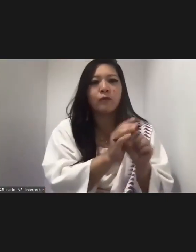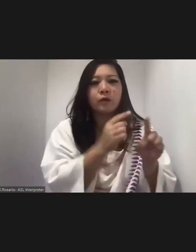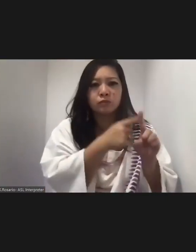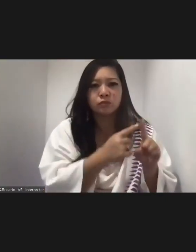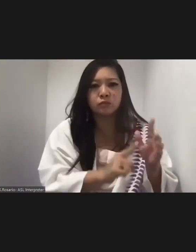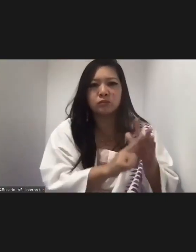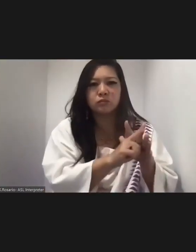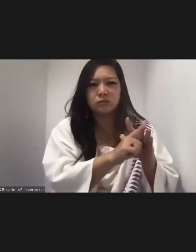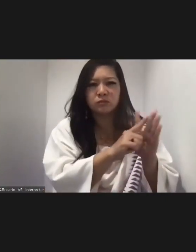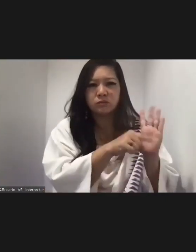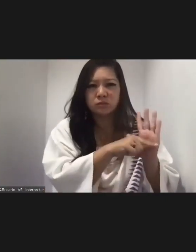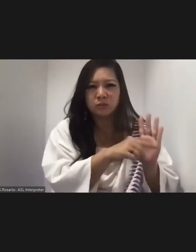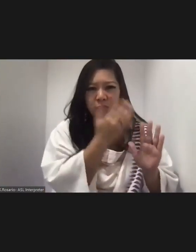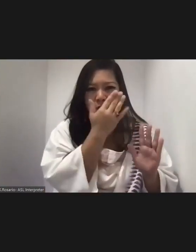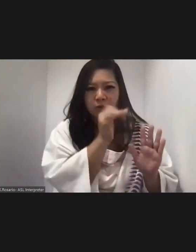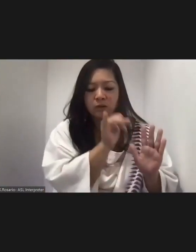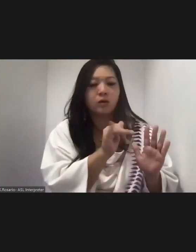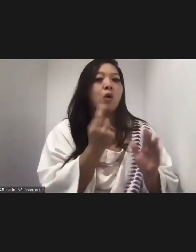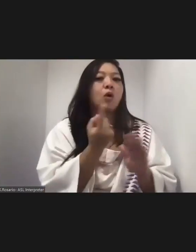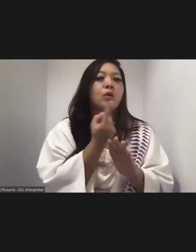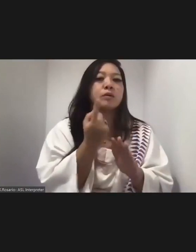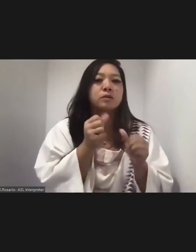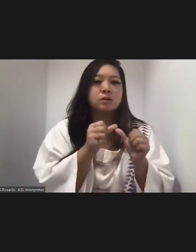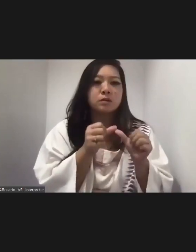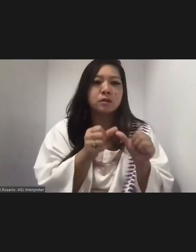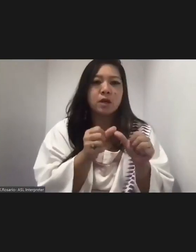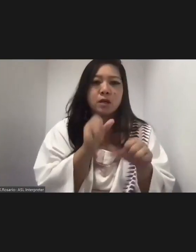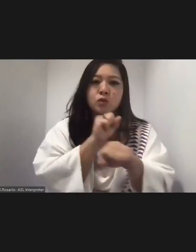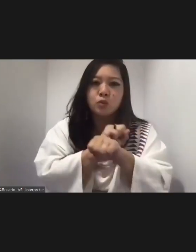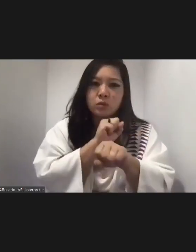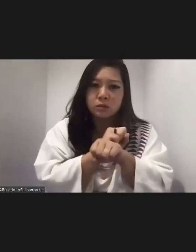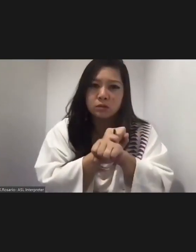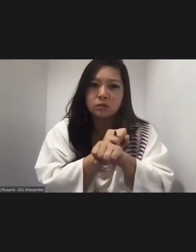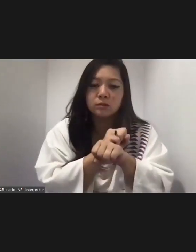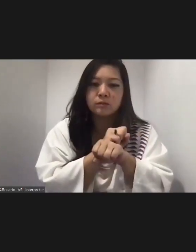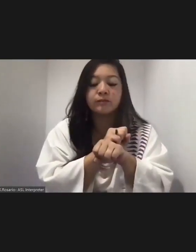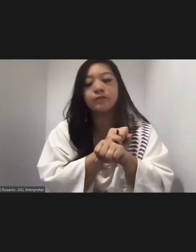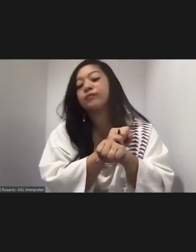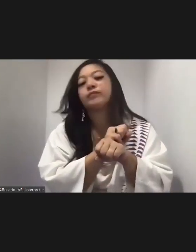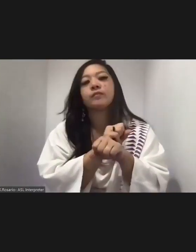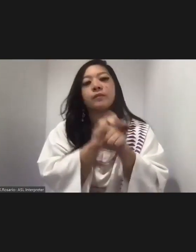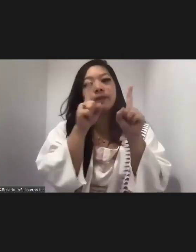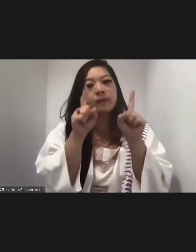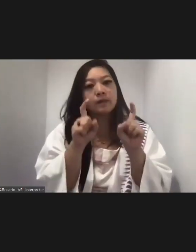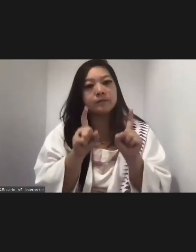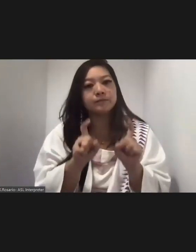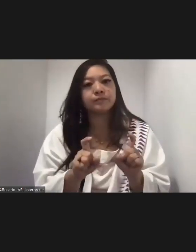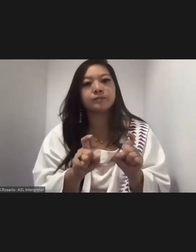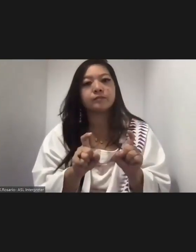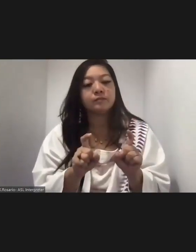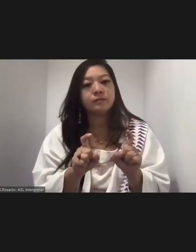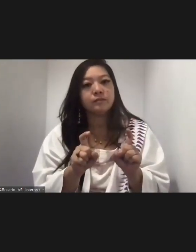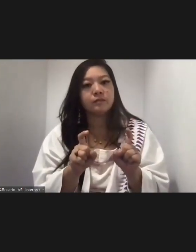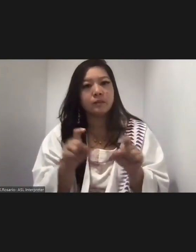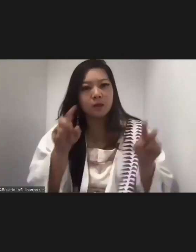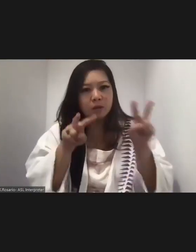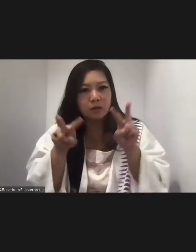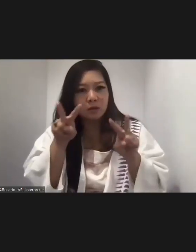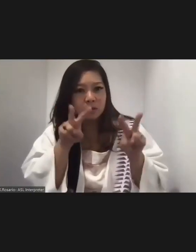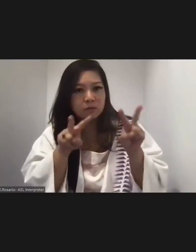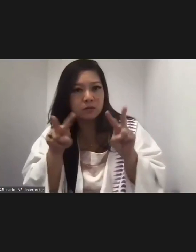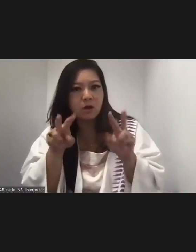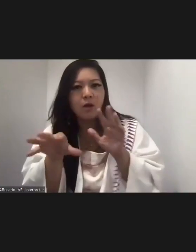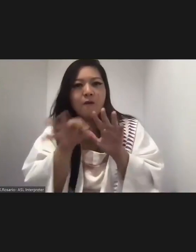it has always been and has worked, is to test, to trace,